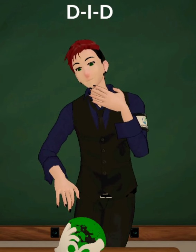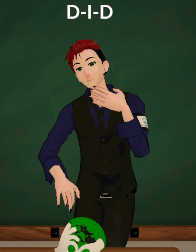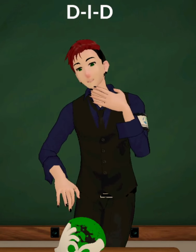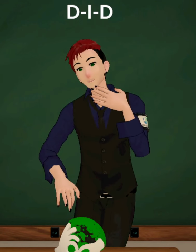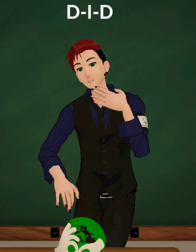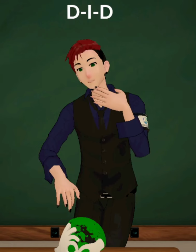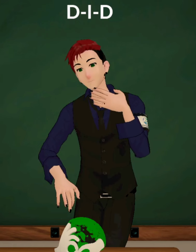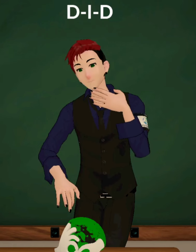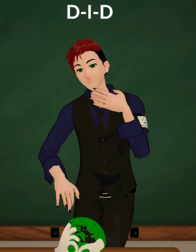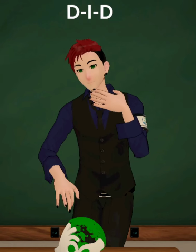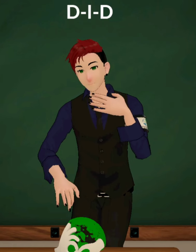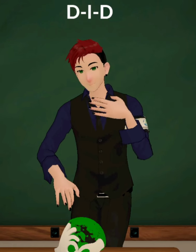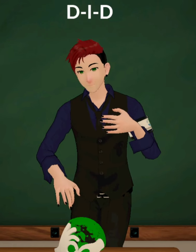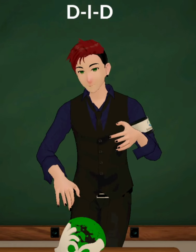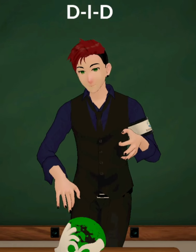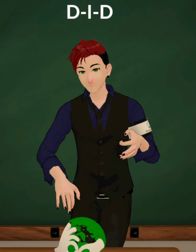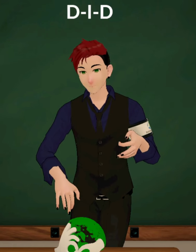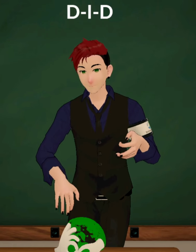You're not talking.